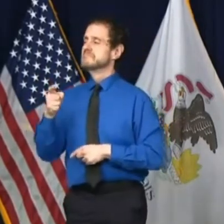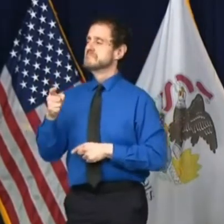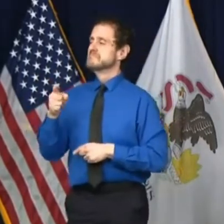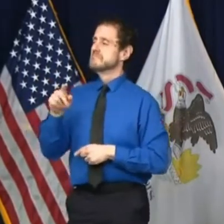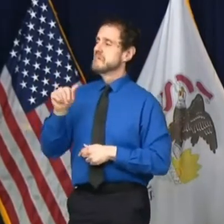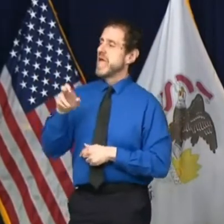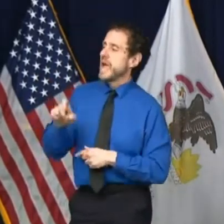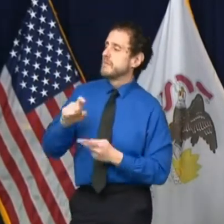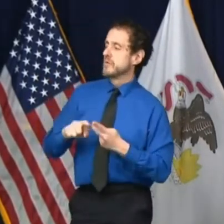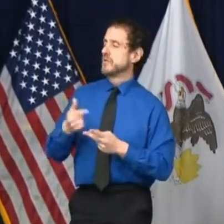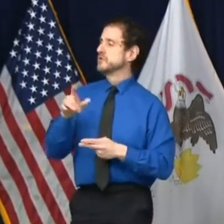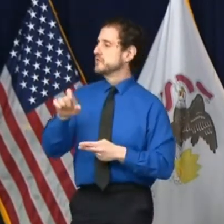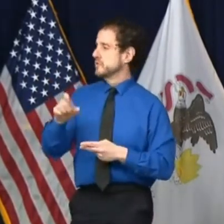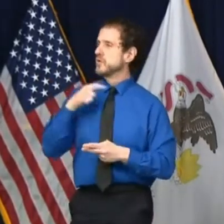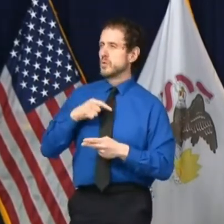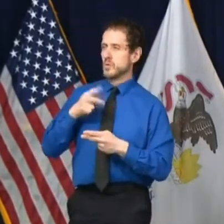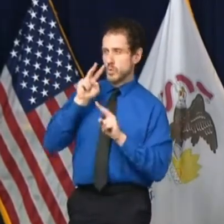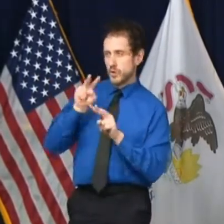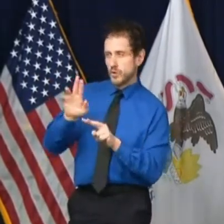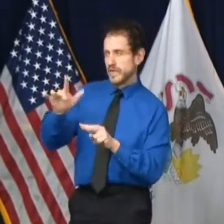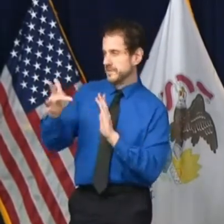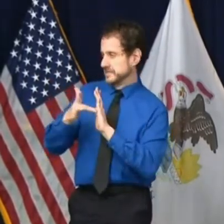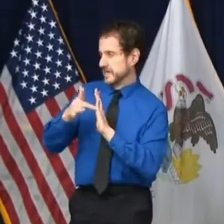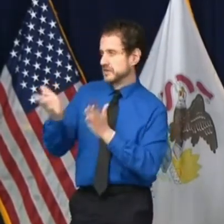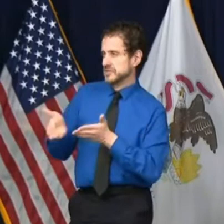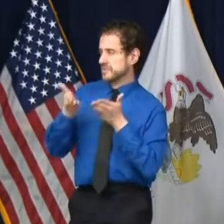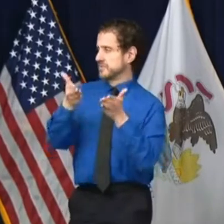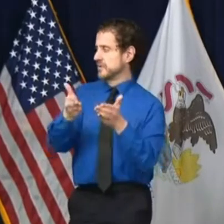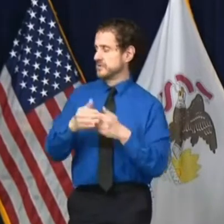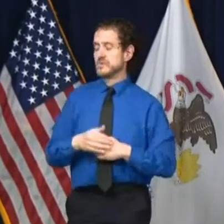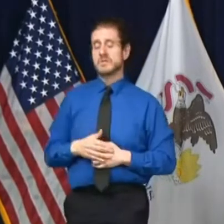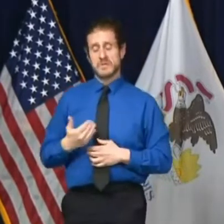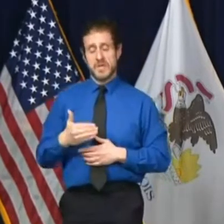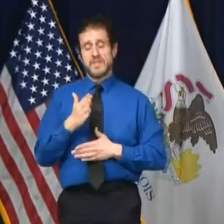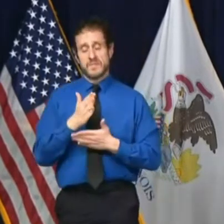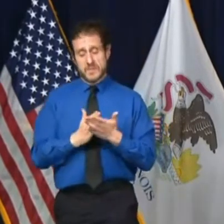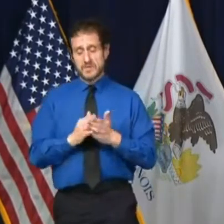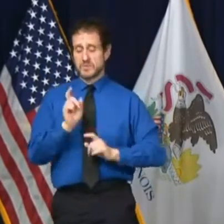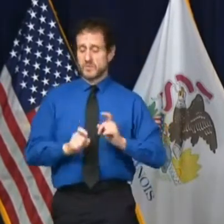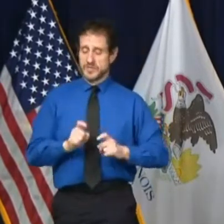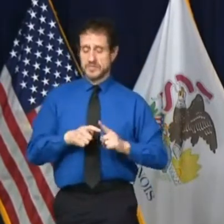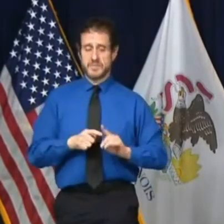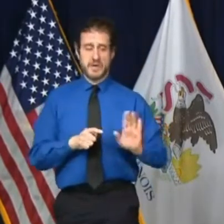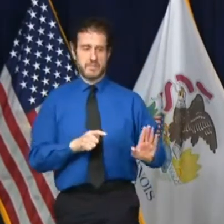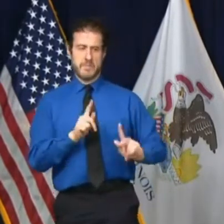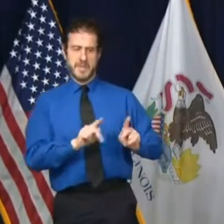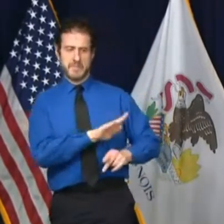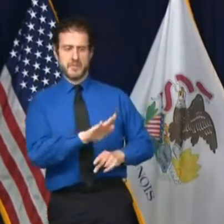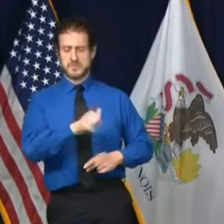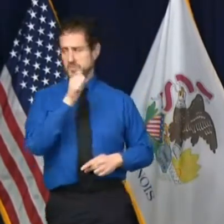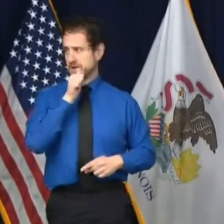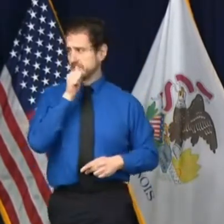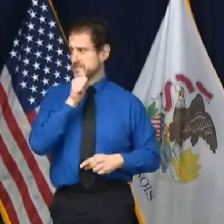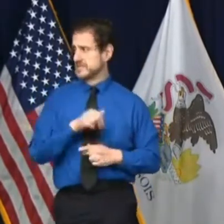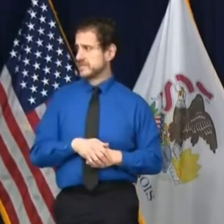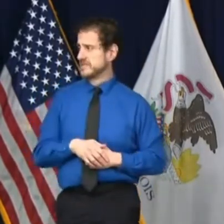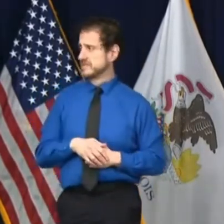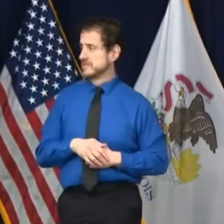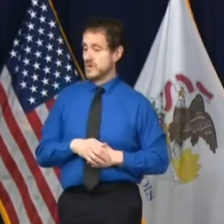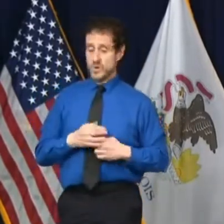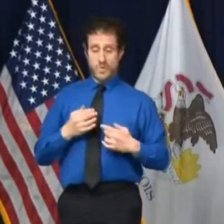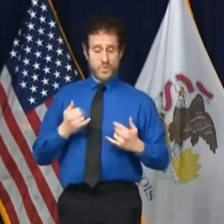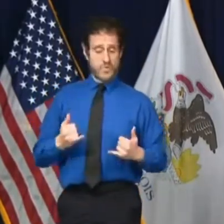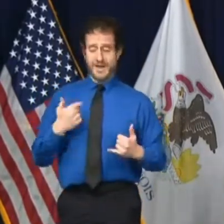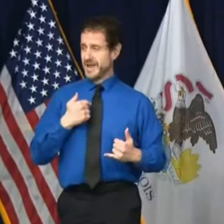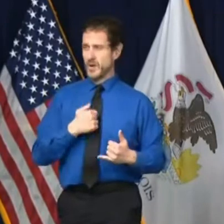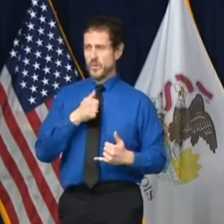we're looking at the technology that's being proposed. It poses some questions about privacy. It's not something that we're currently looking